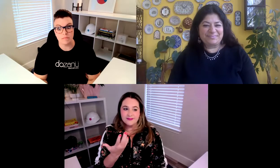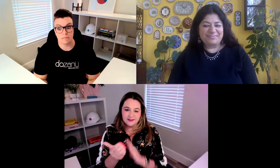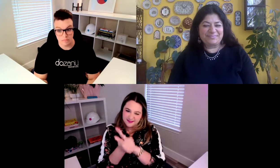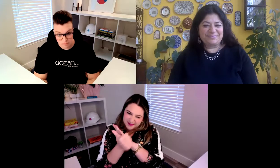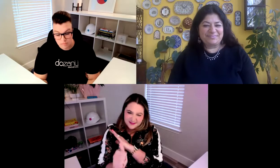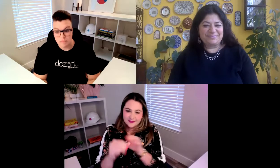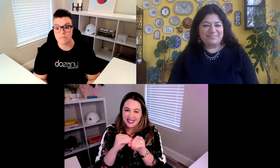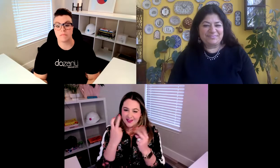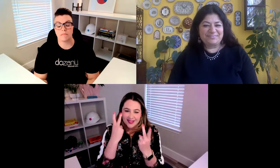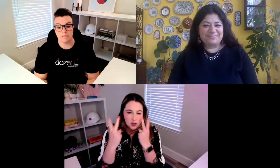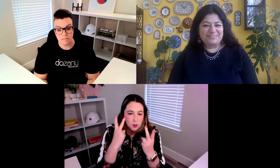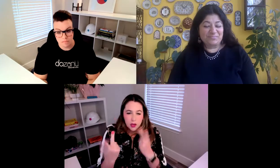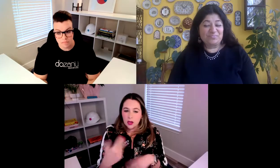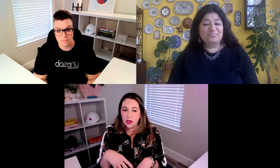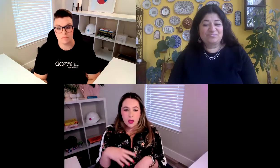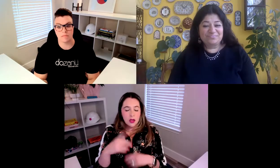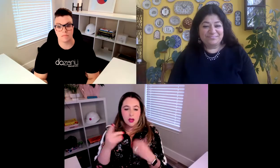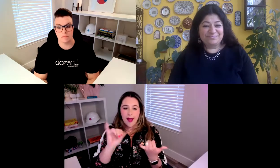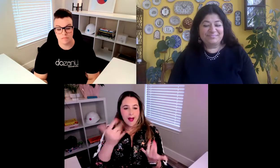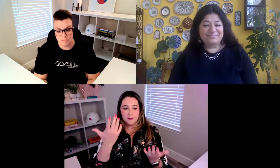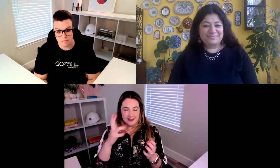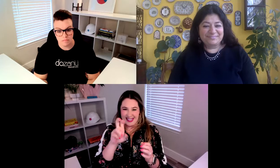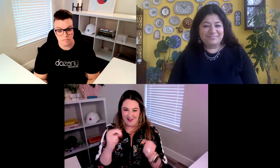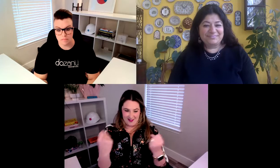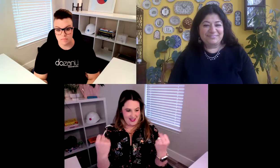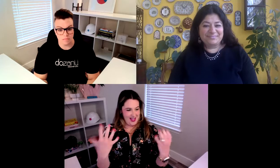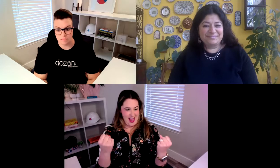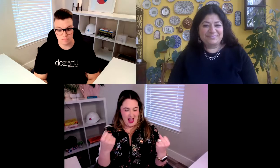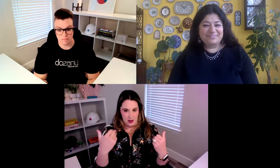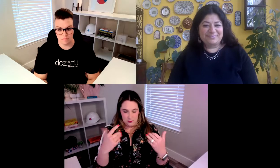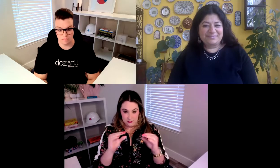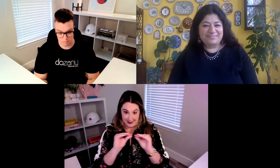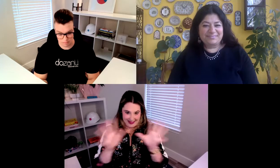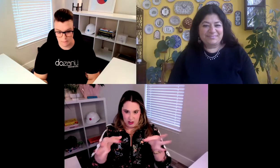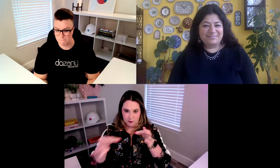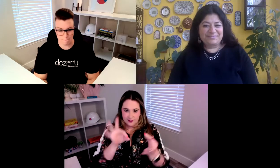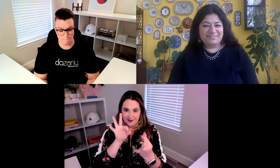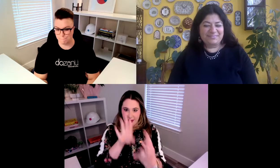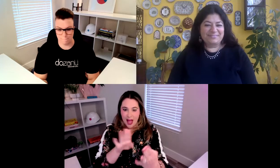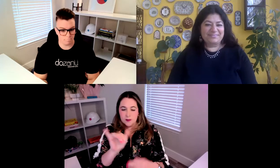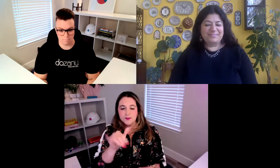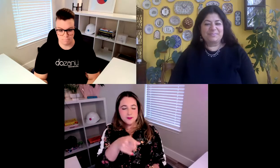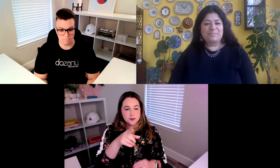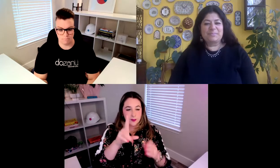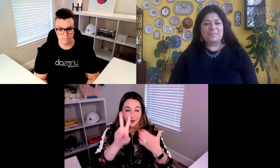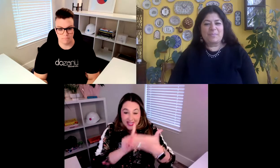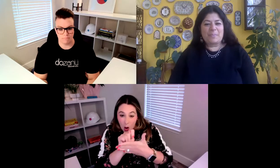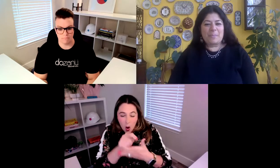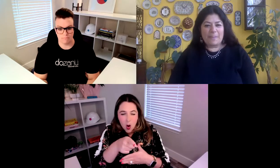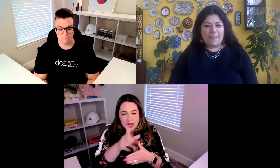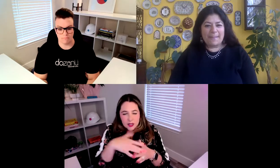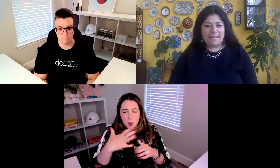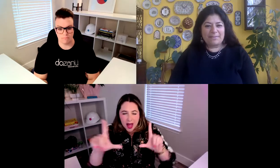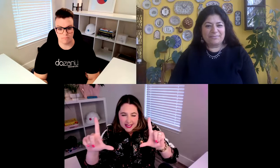that deaf people really are the experts. They are incredible designers in a visual sense. They are able to